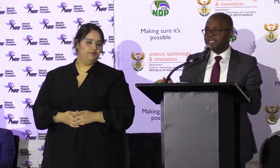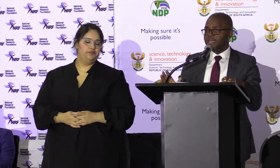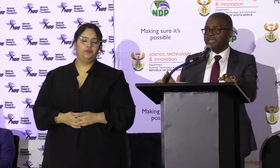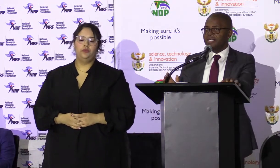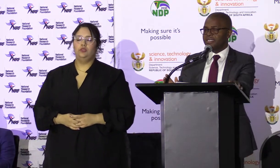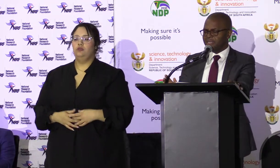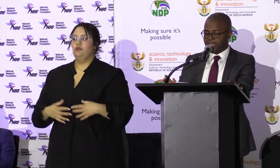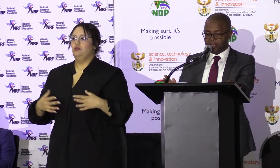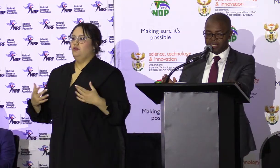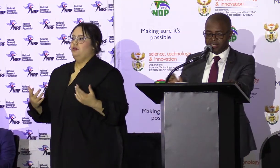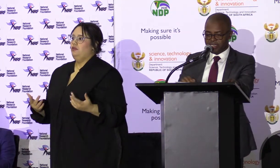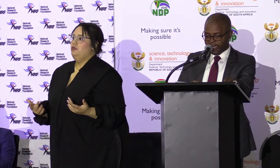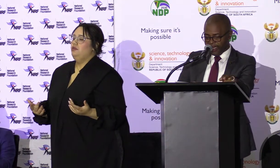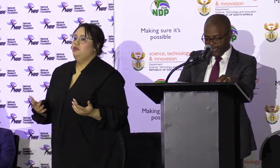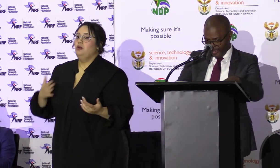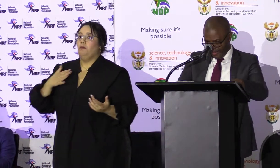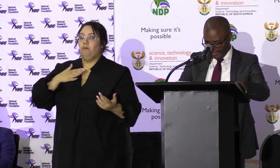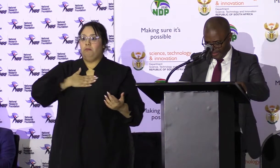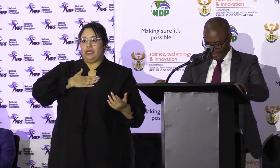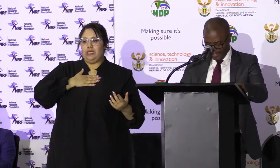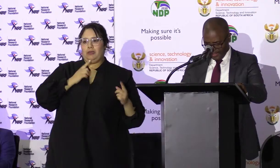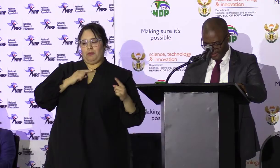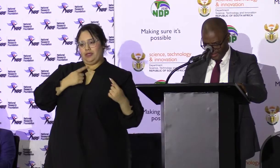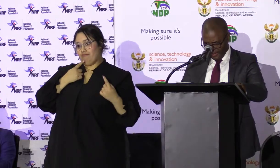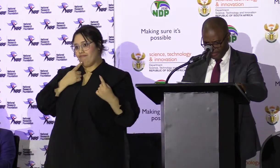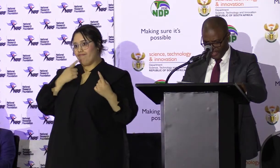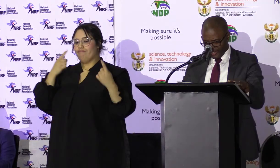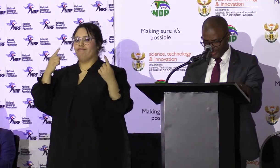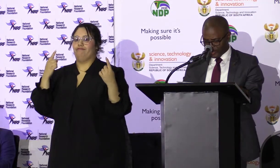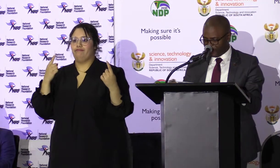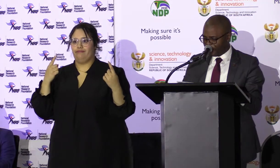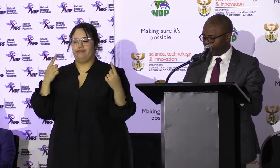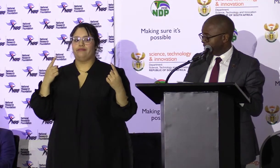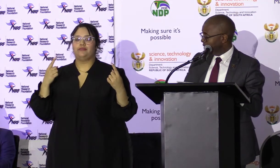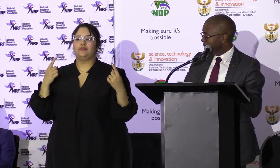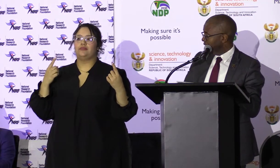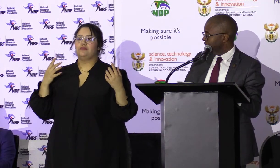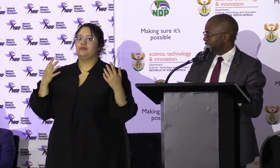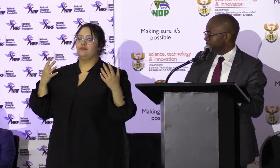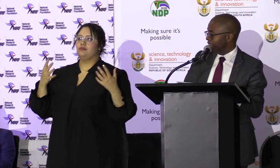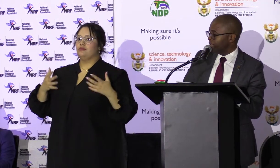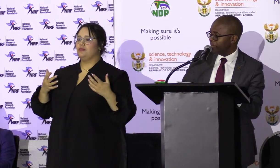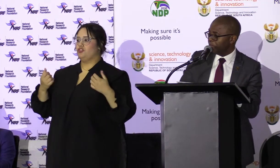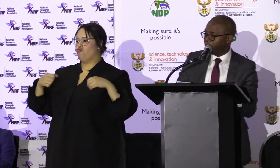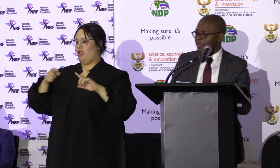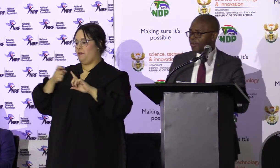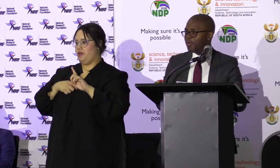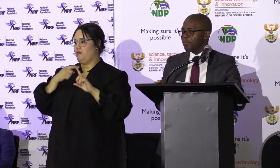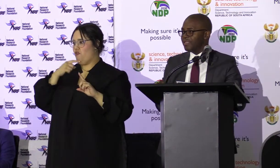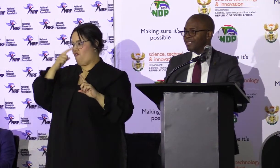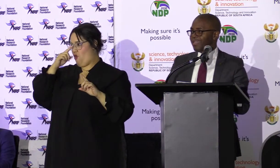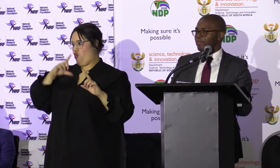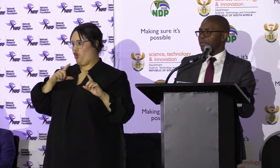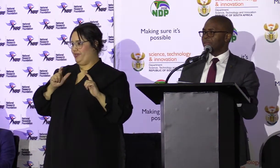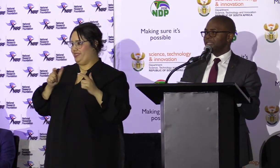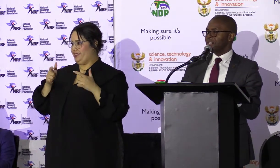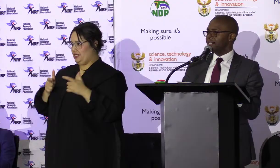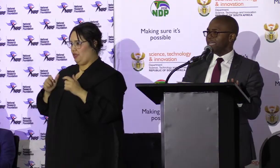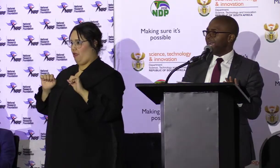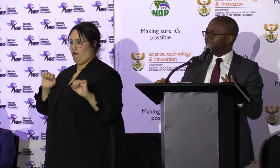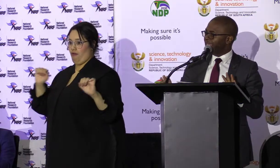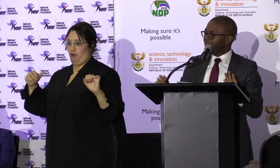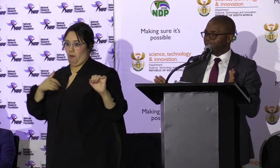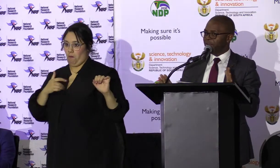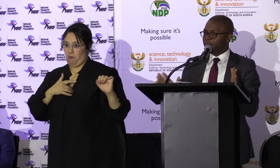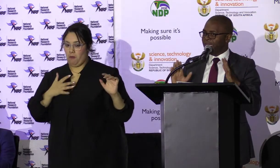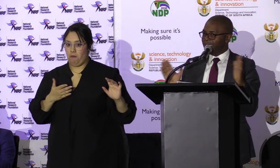So, Minister, I must declare in the presence of the chairperson of the portfolio committee and her members